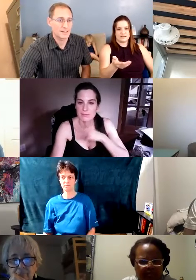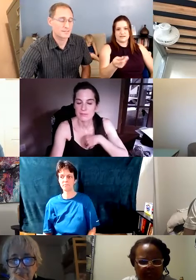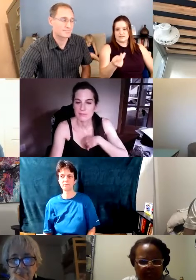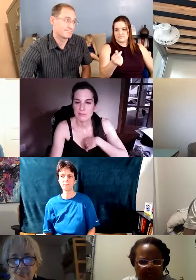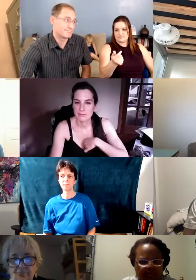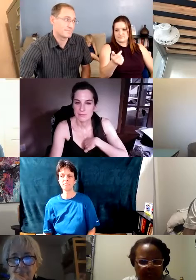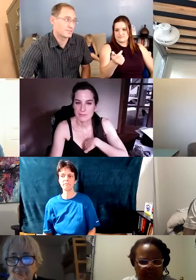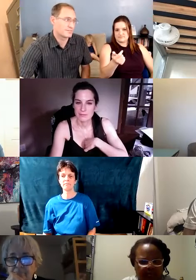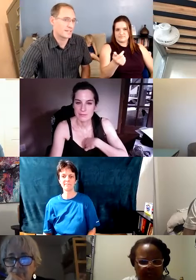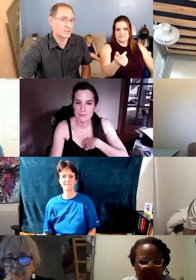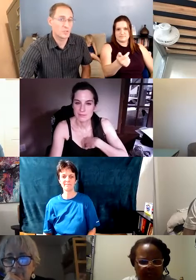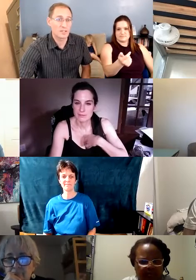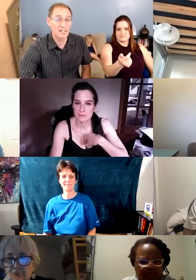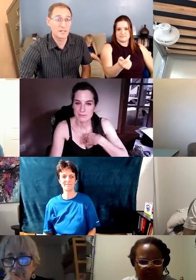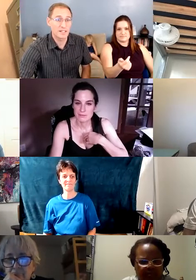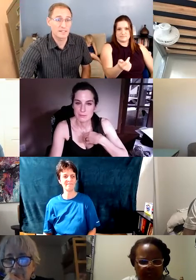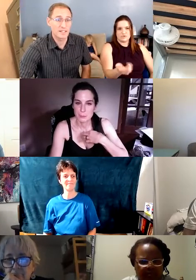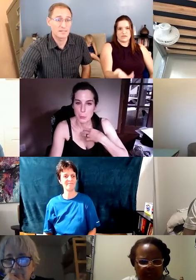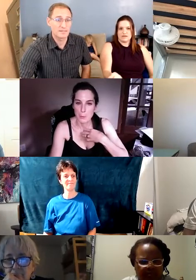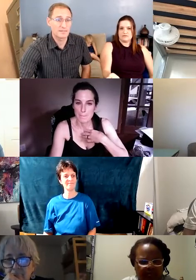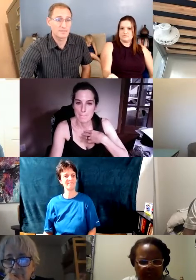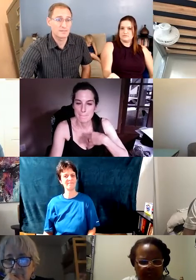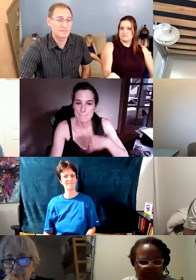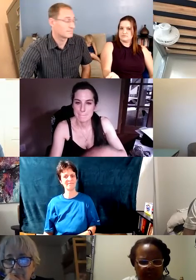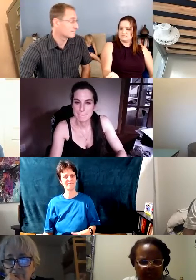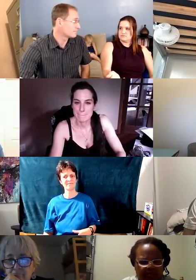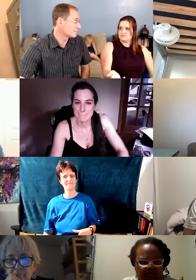Yeah, like not global love, but like love. Yeah.